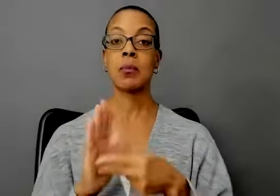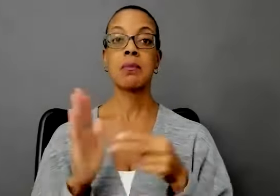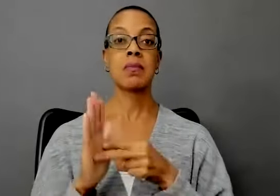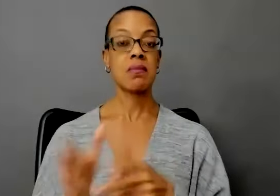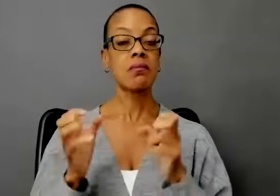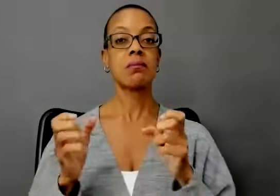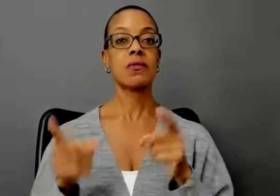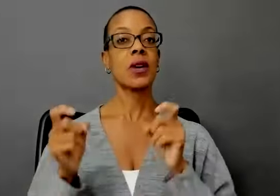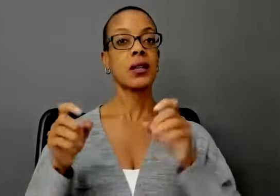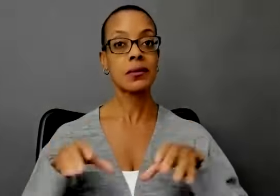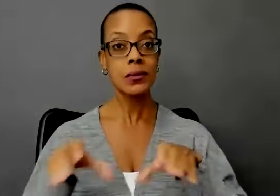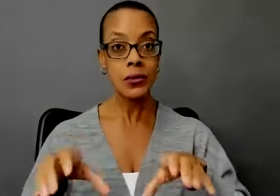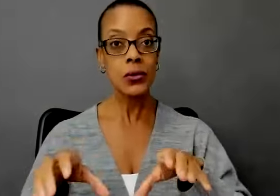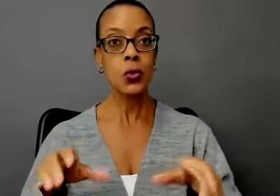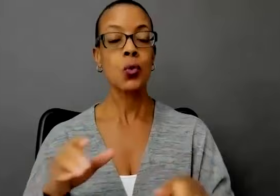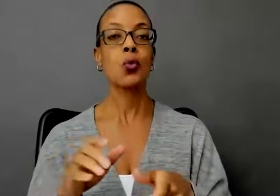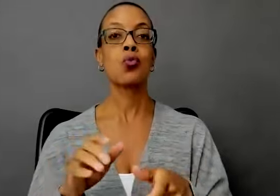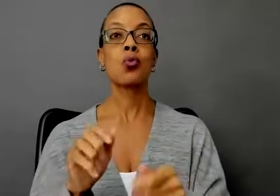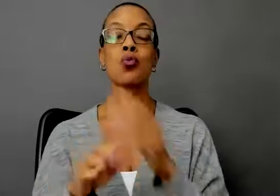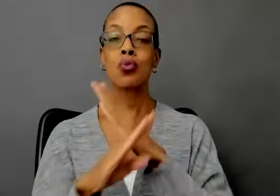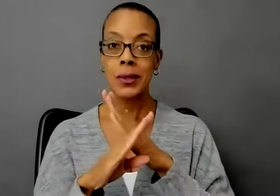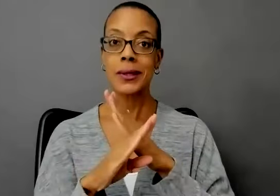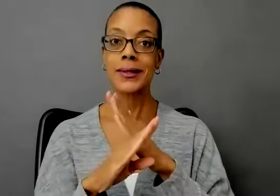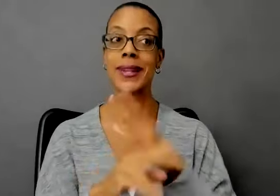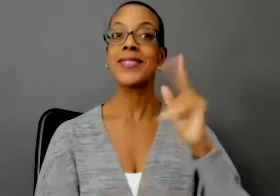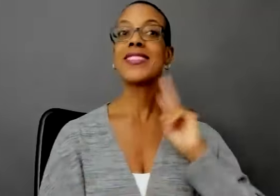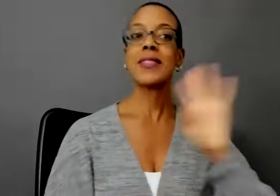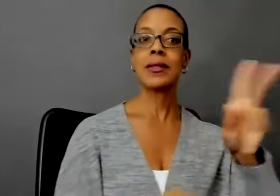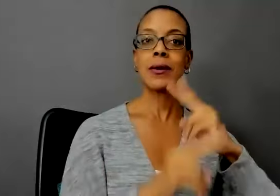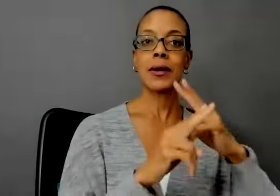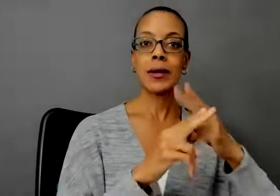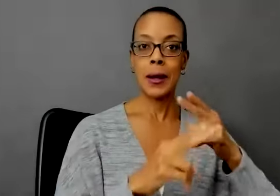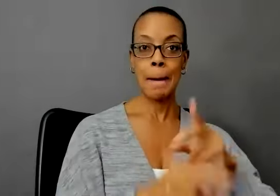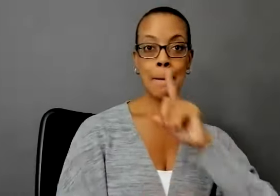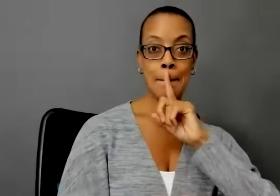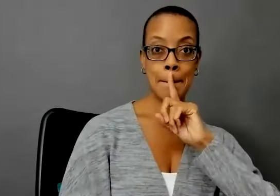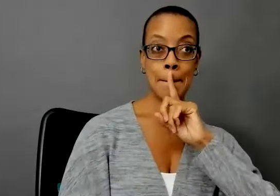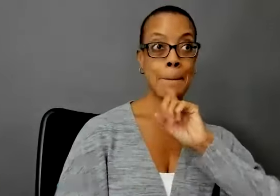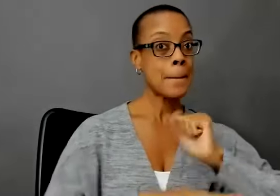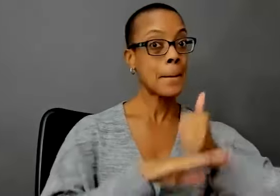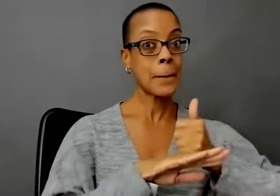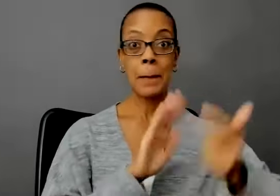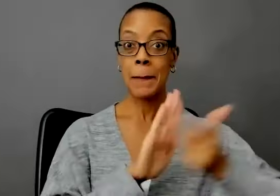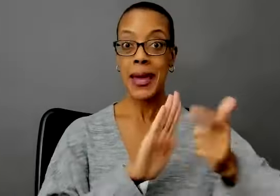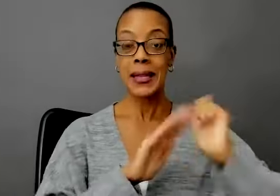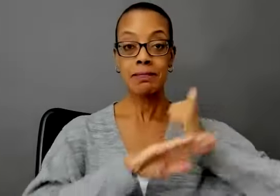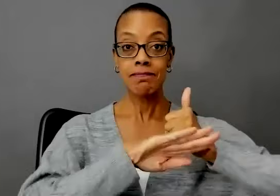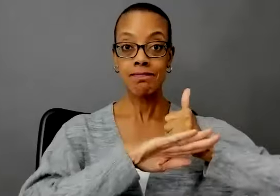the anonymity of victims. These bans, again, like I said, they remain in place until it is lifted by a